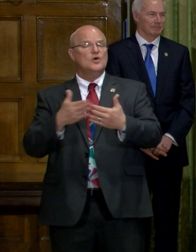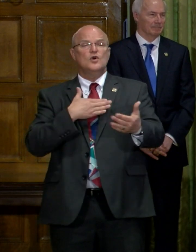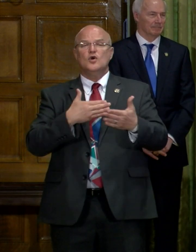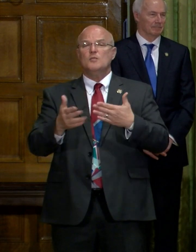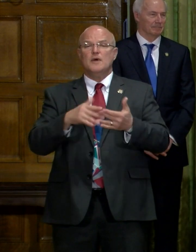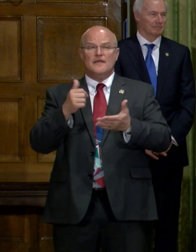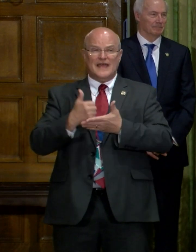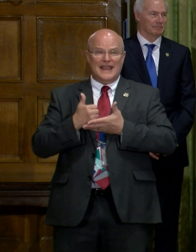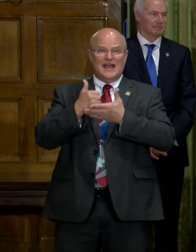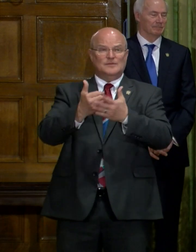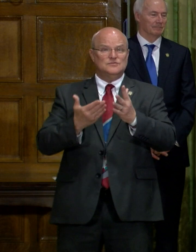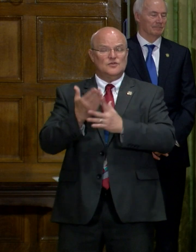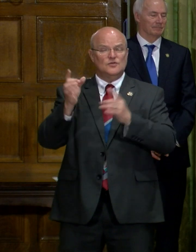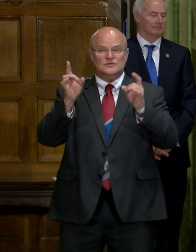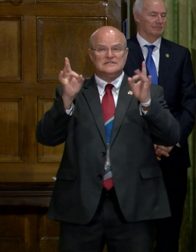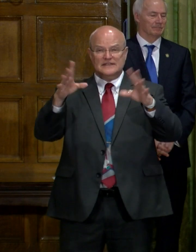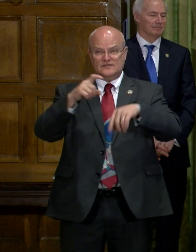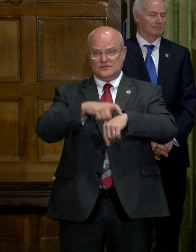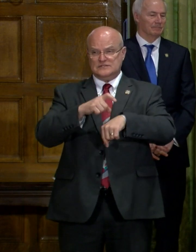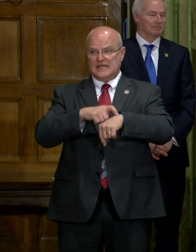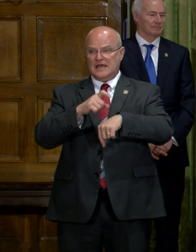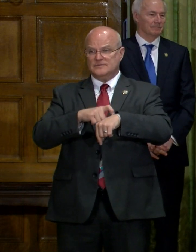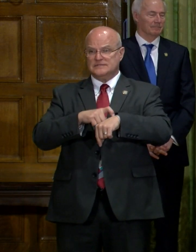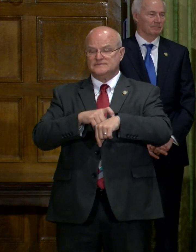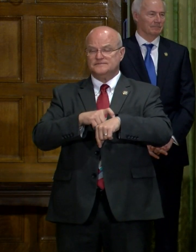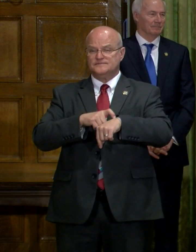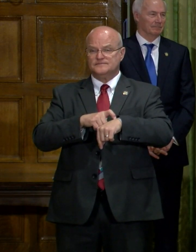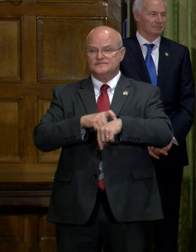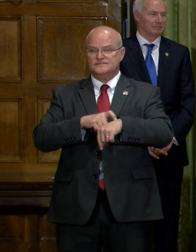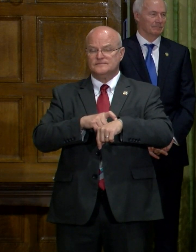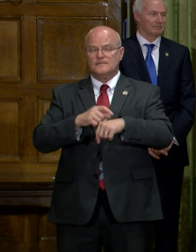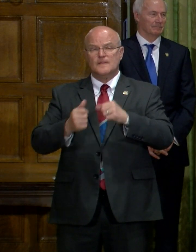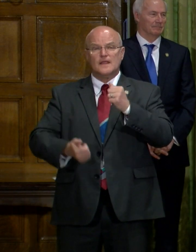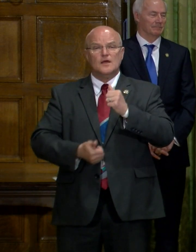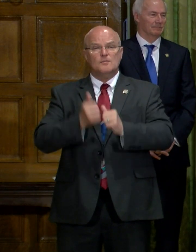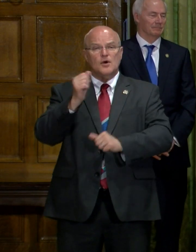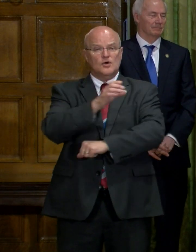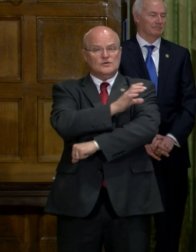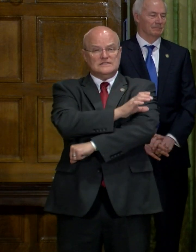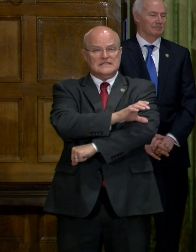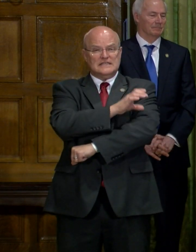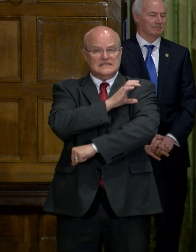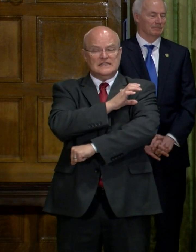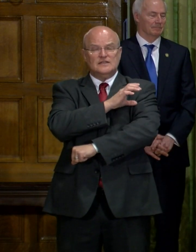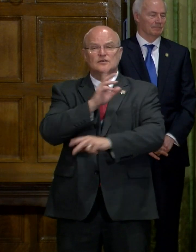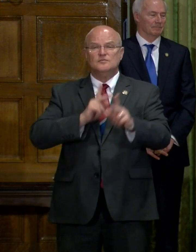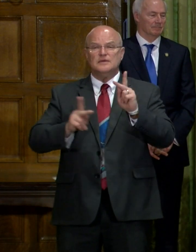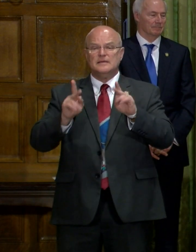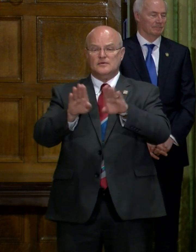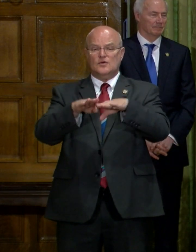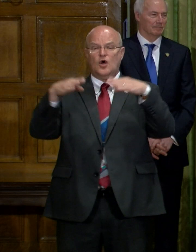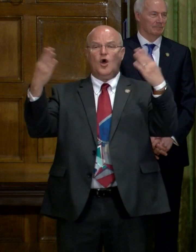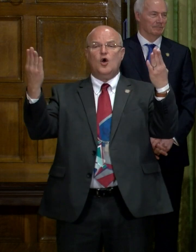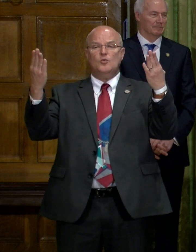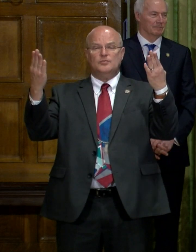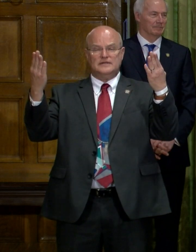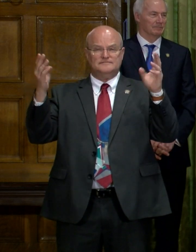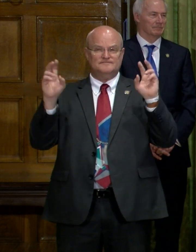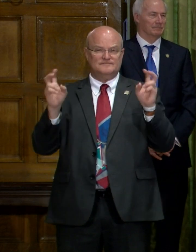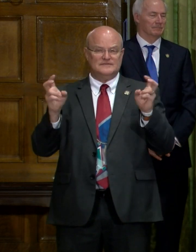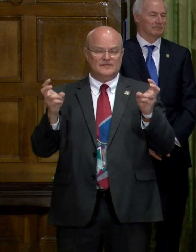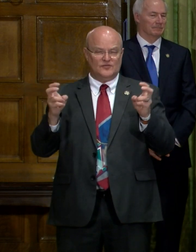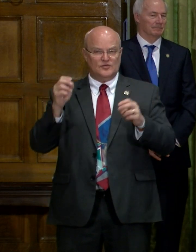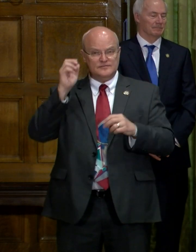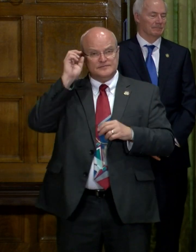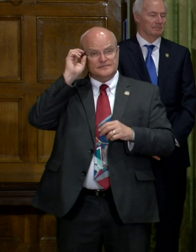it is that helps you through difficult times. Most clinical providers are open in some form